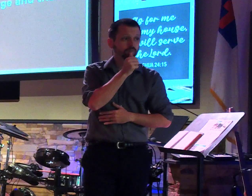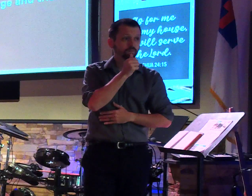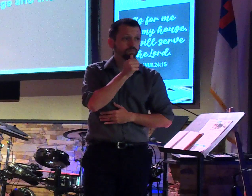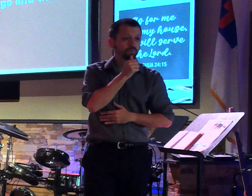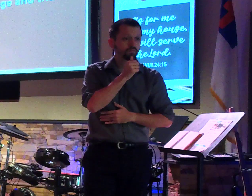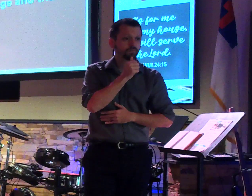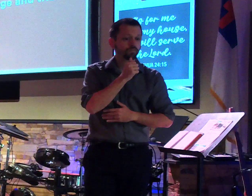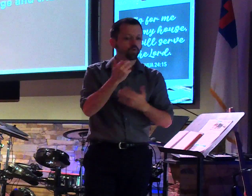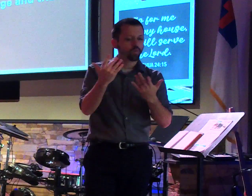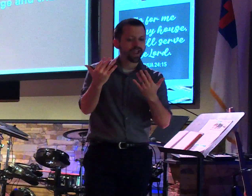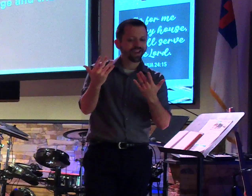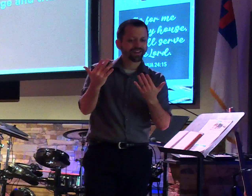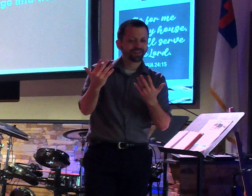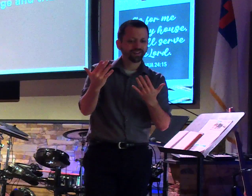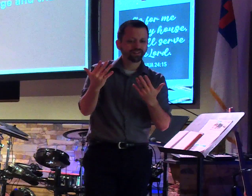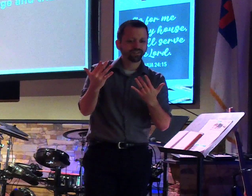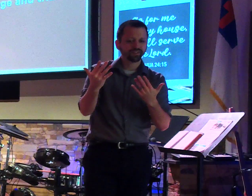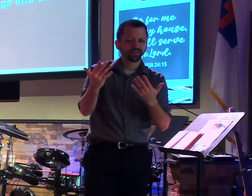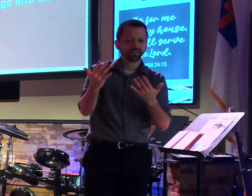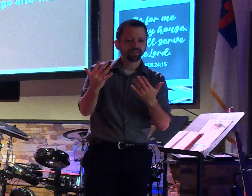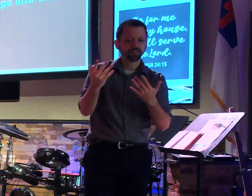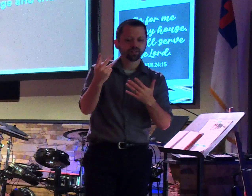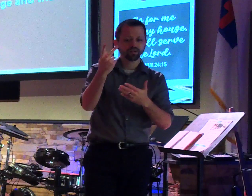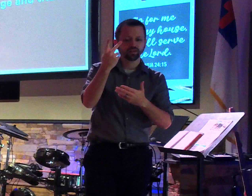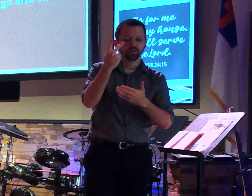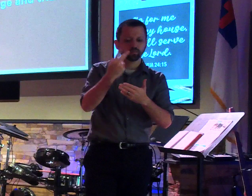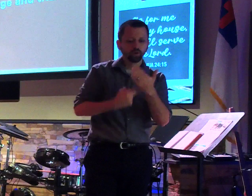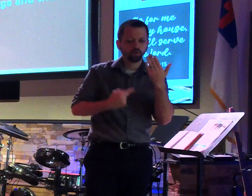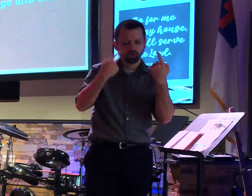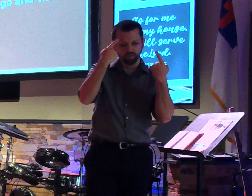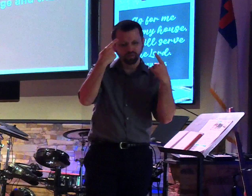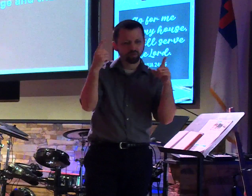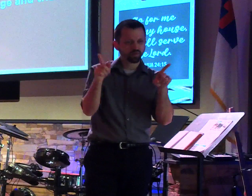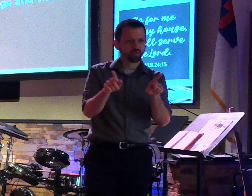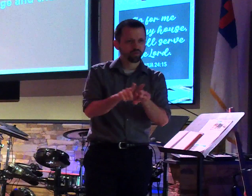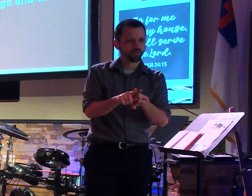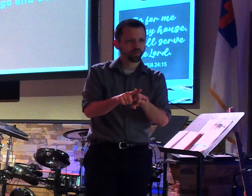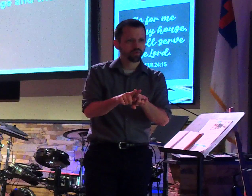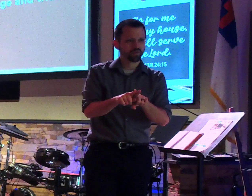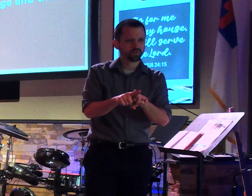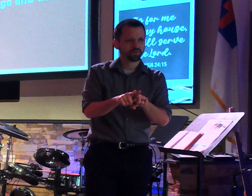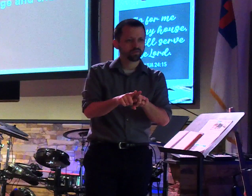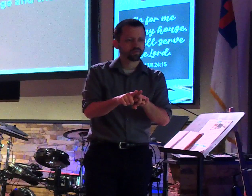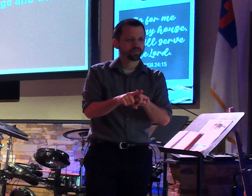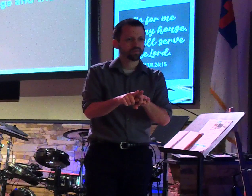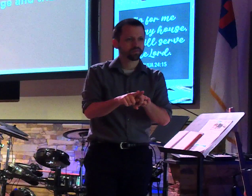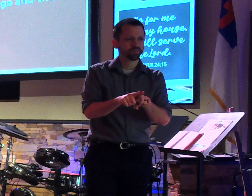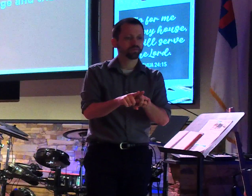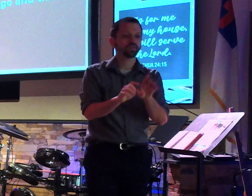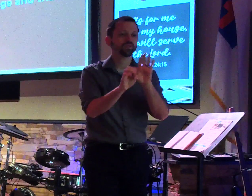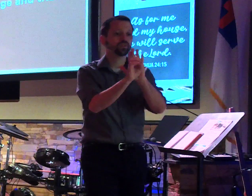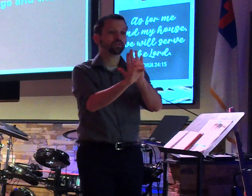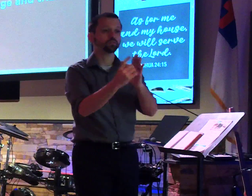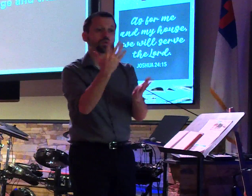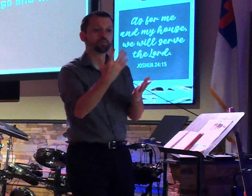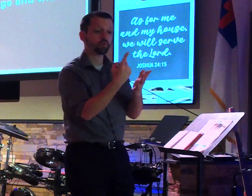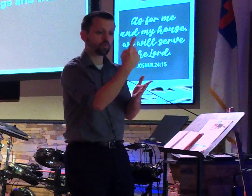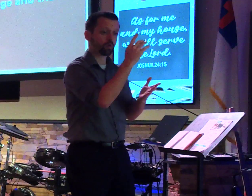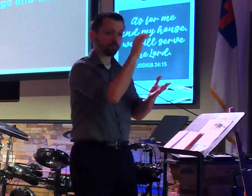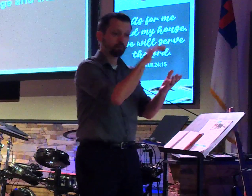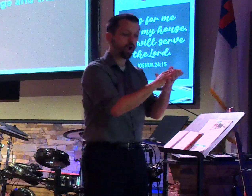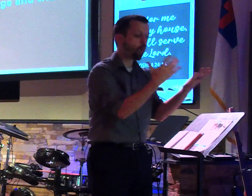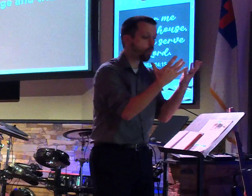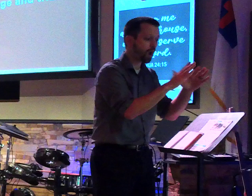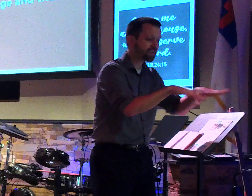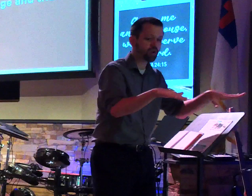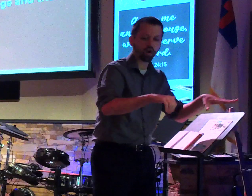may require waiting until both spouses come to an agreement and they're on the same page. For example, one spouse wants to have kids. The